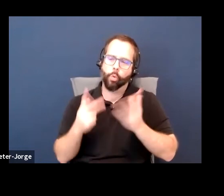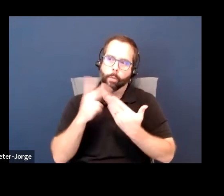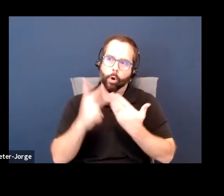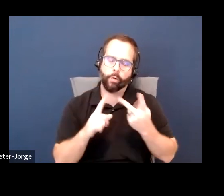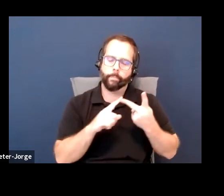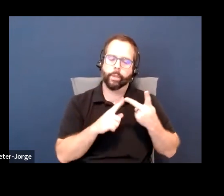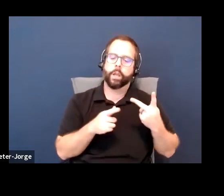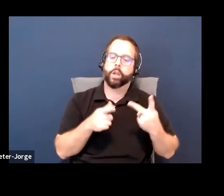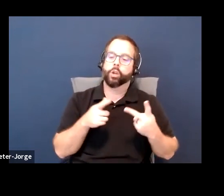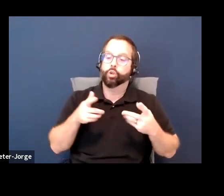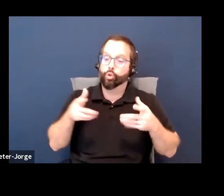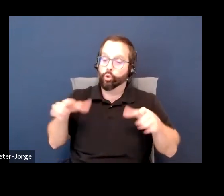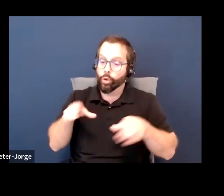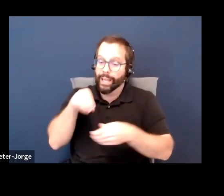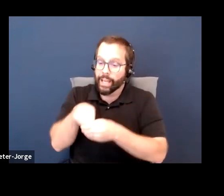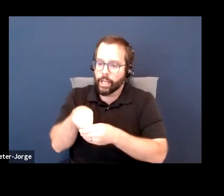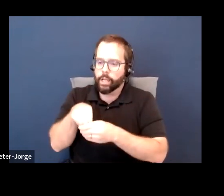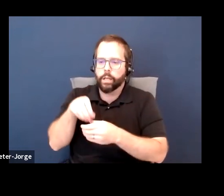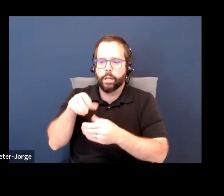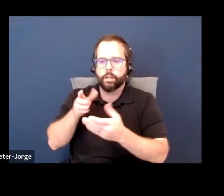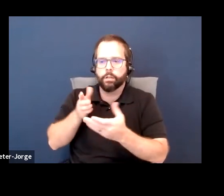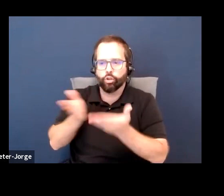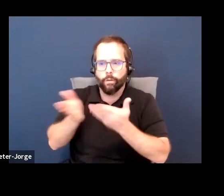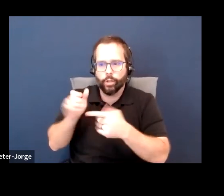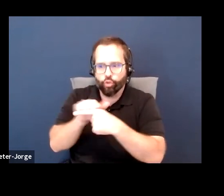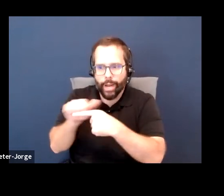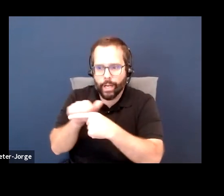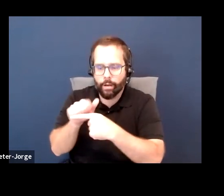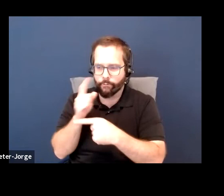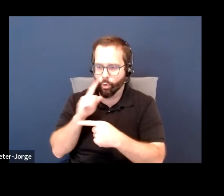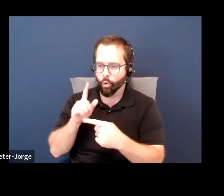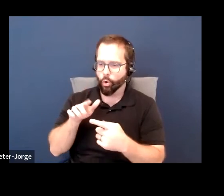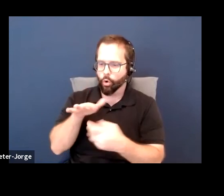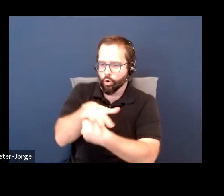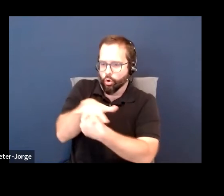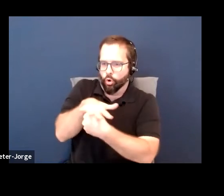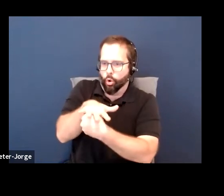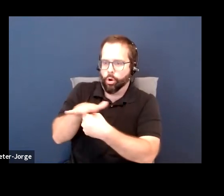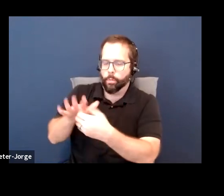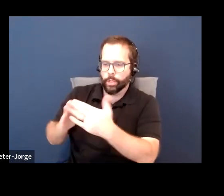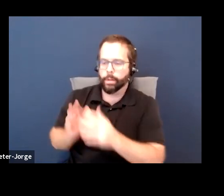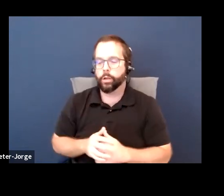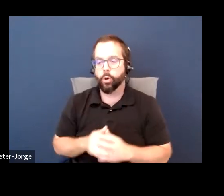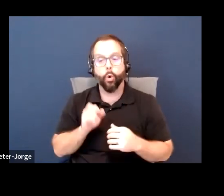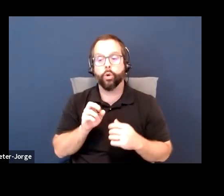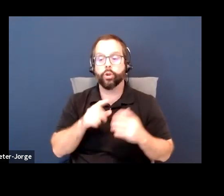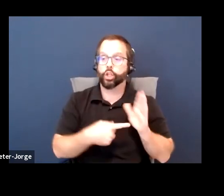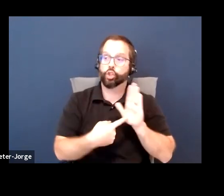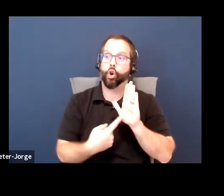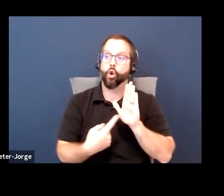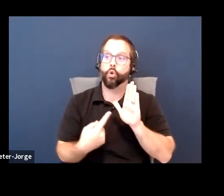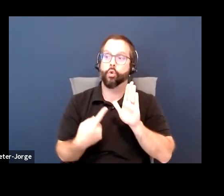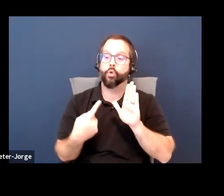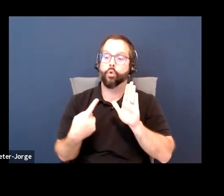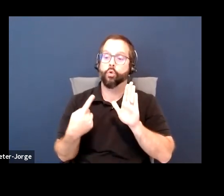local municipalities. You can do things, that are sort of topic focused or more general